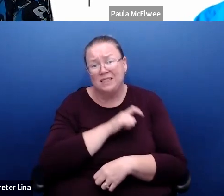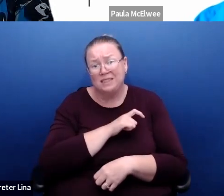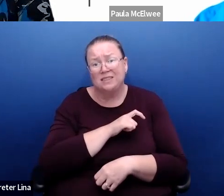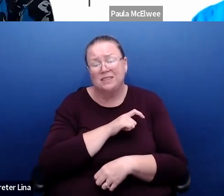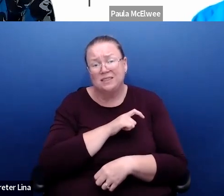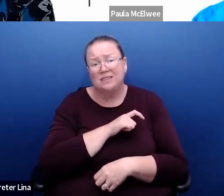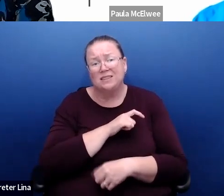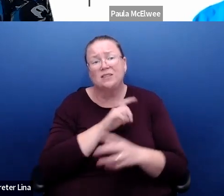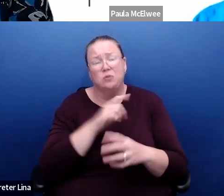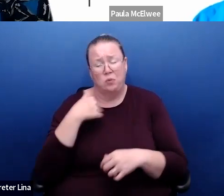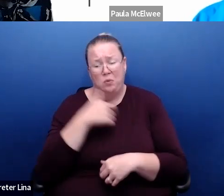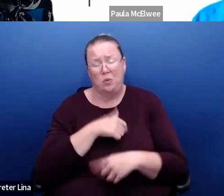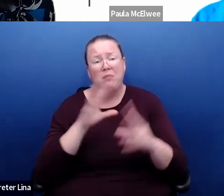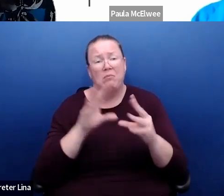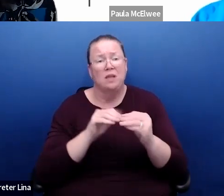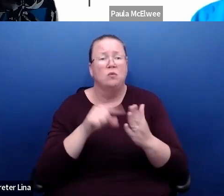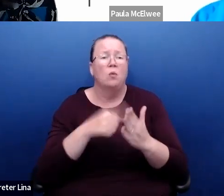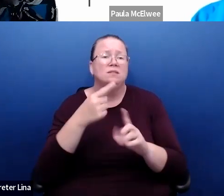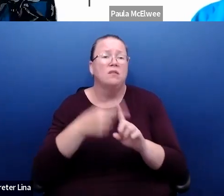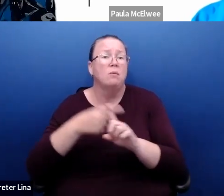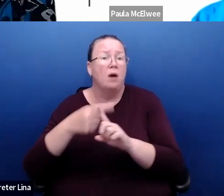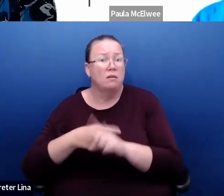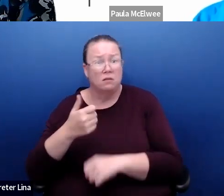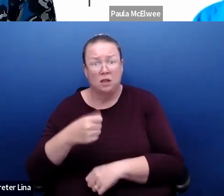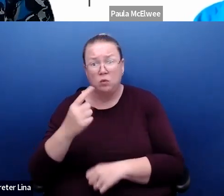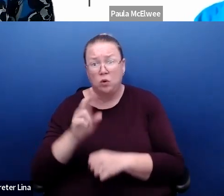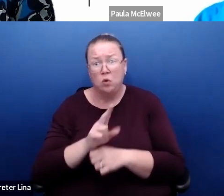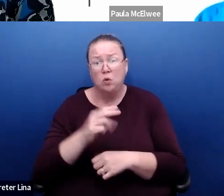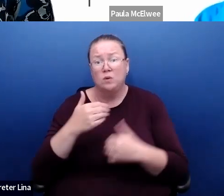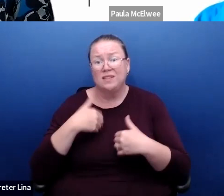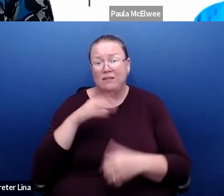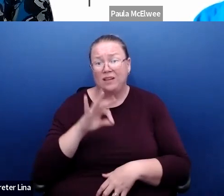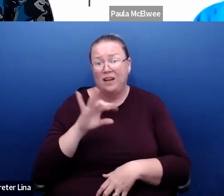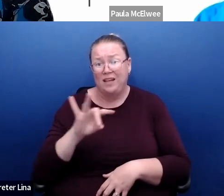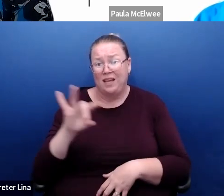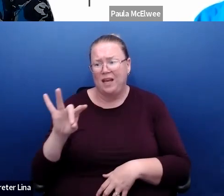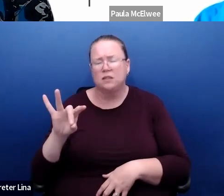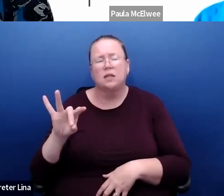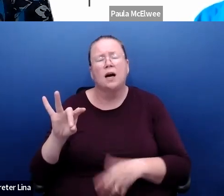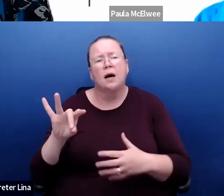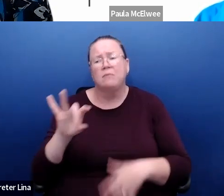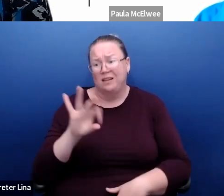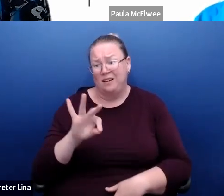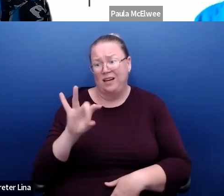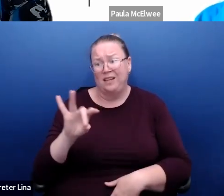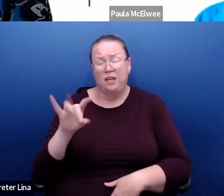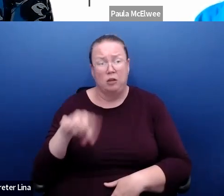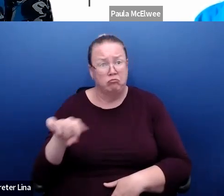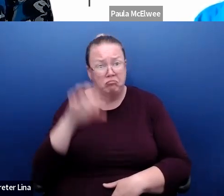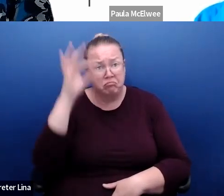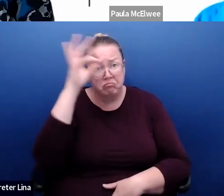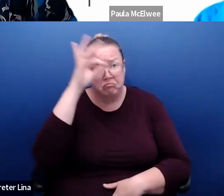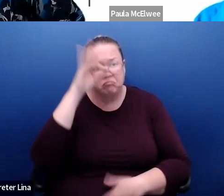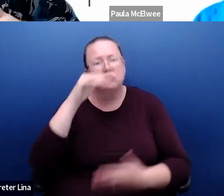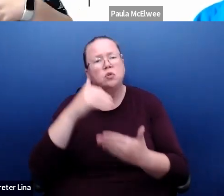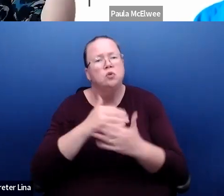and meet with them once a month. So has anyone used or had experience with 988? So 988, for those of you who don't know, is the new